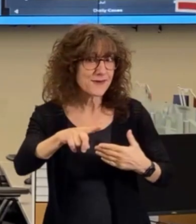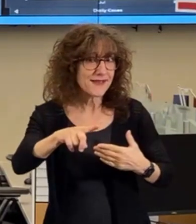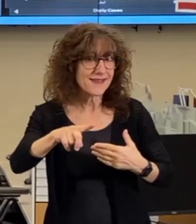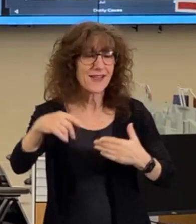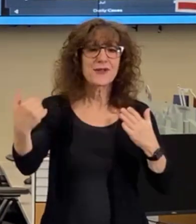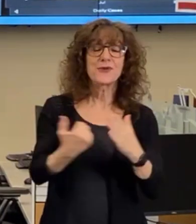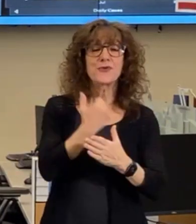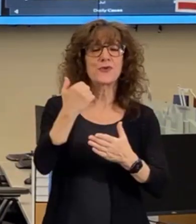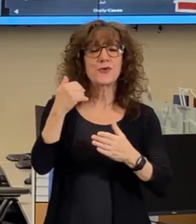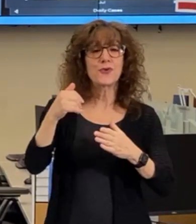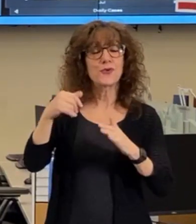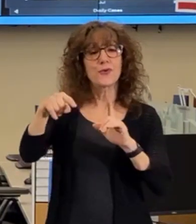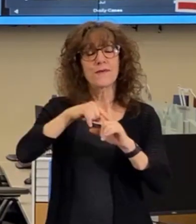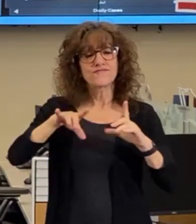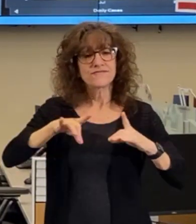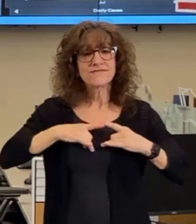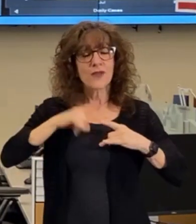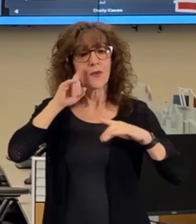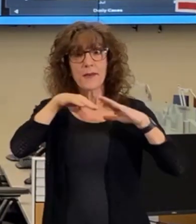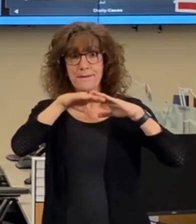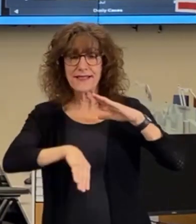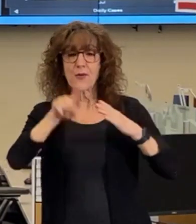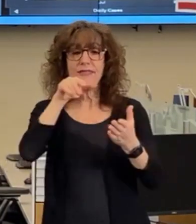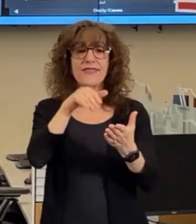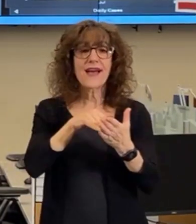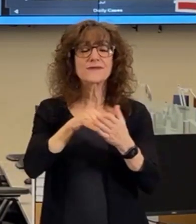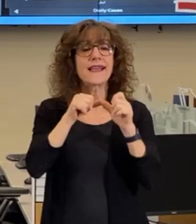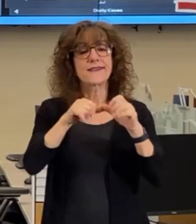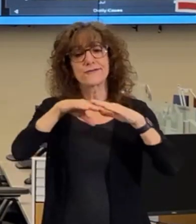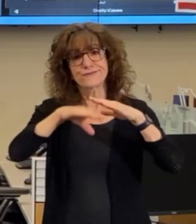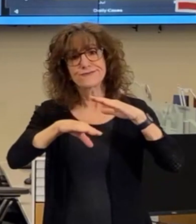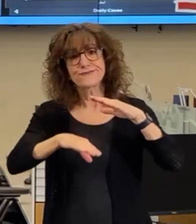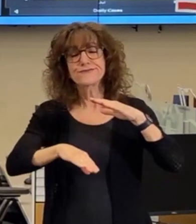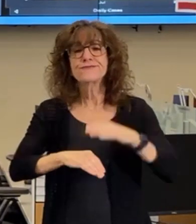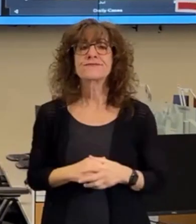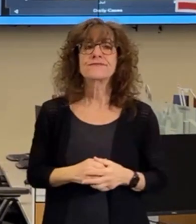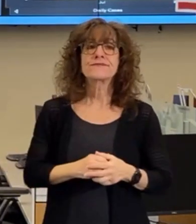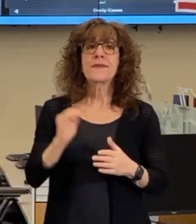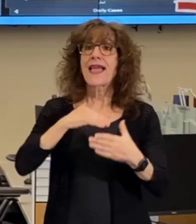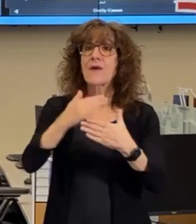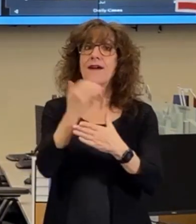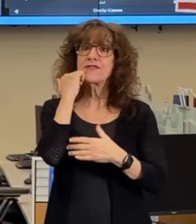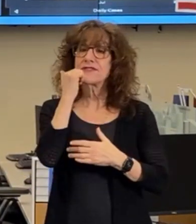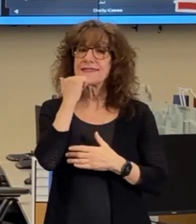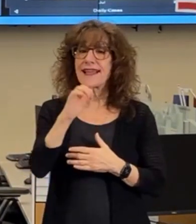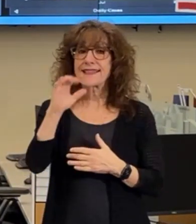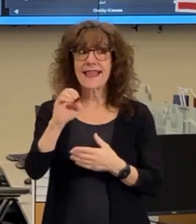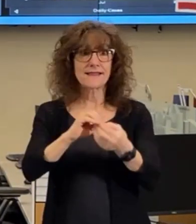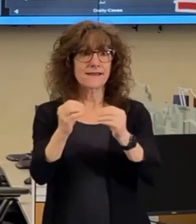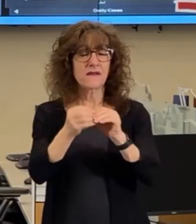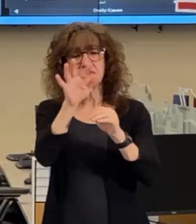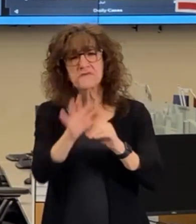that new cases will get below 1,000 and continue that trend. Our average daily case rate is